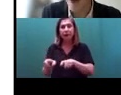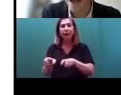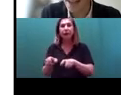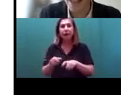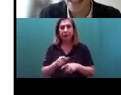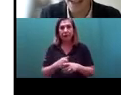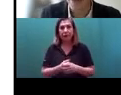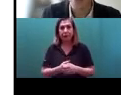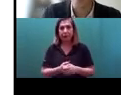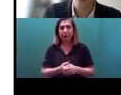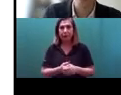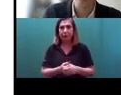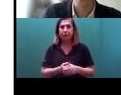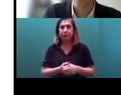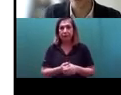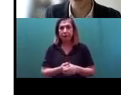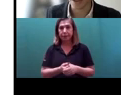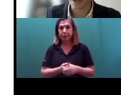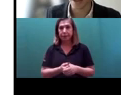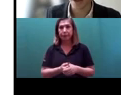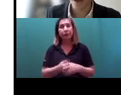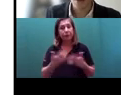by buying, let's say, their product to